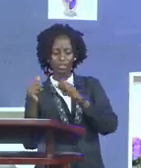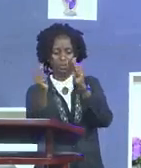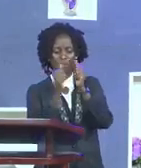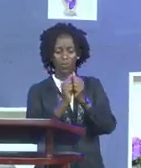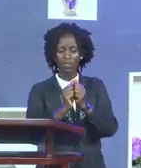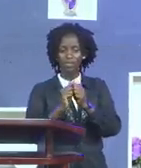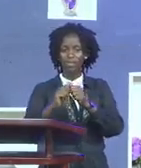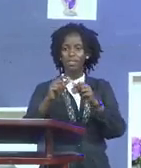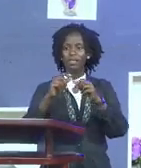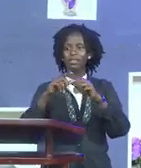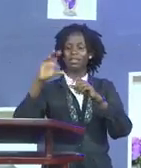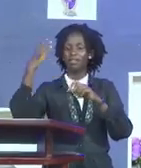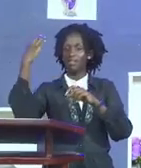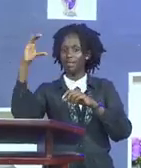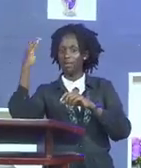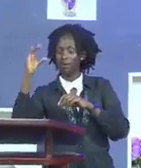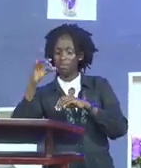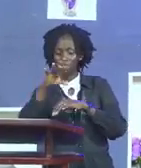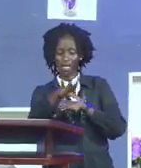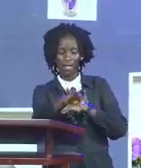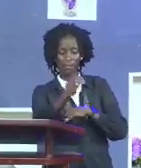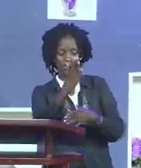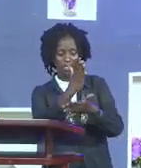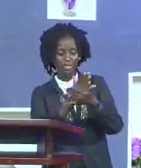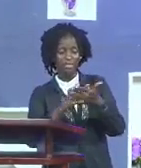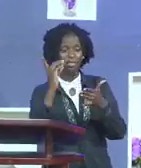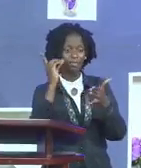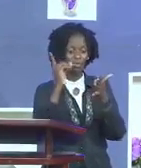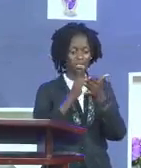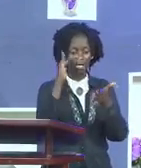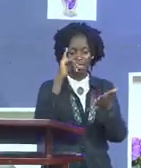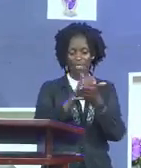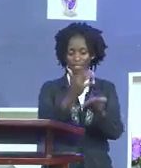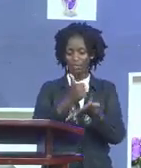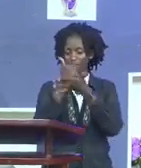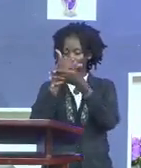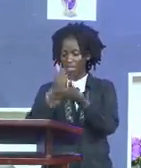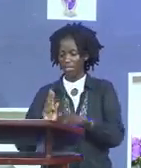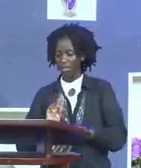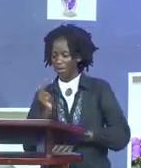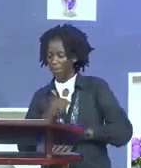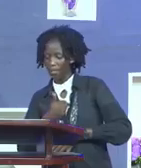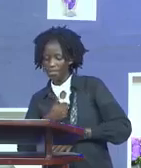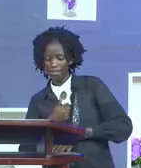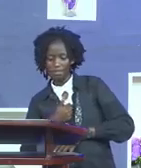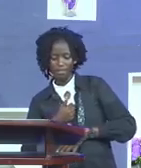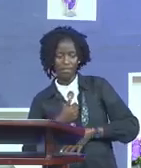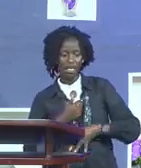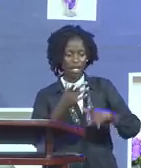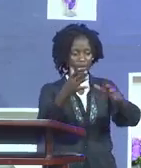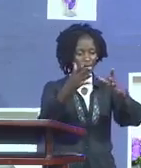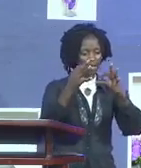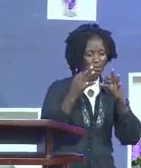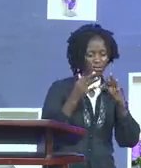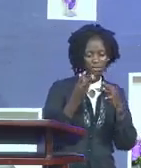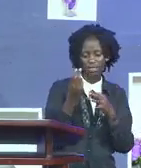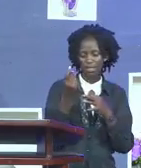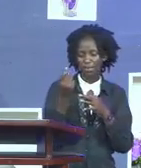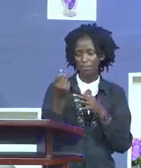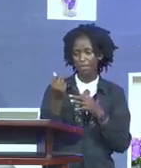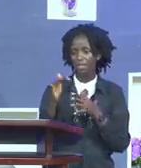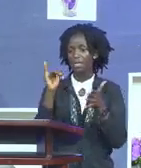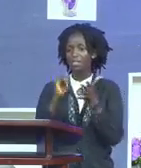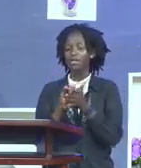council ne balonda abasawo abanaatuyamba okuditamini nga ssente ziri mmeka. Njala kuyita mbwangu zigenda kukosa eddakiika ttaano